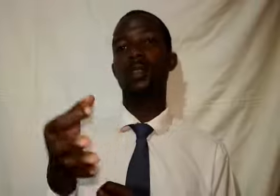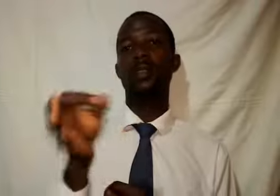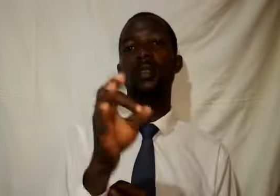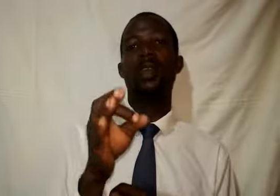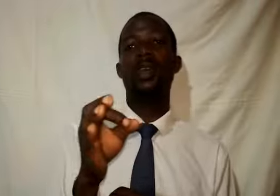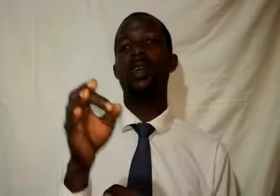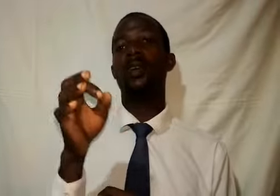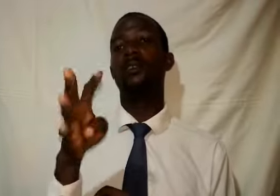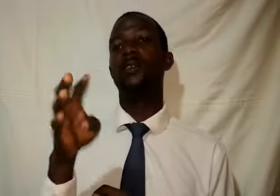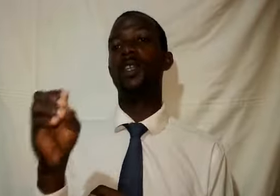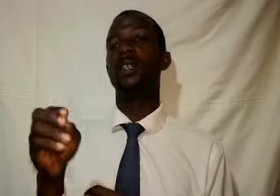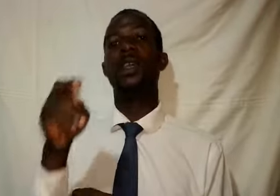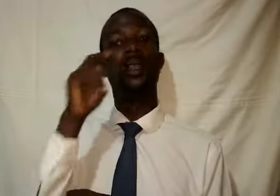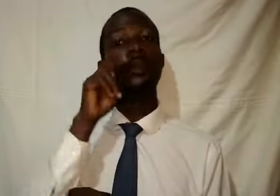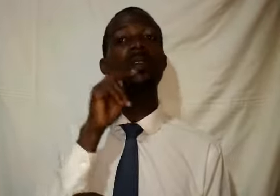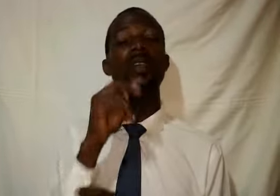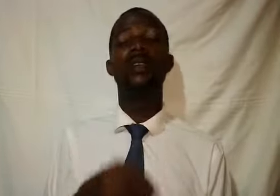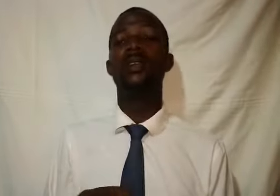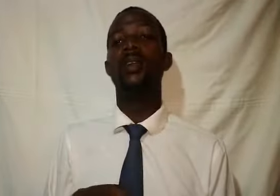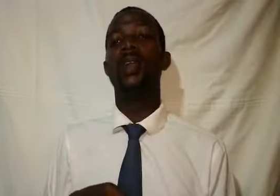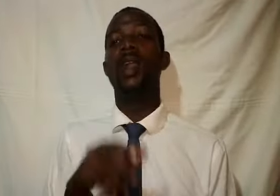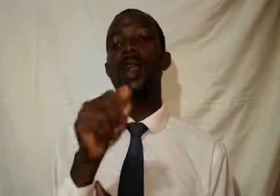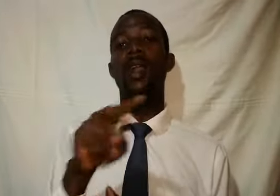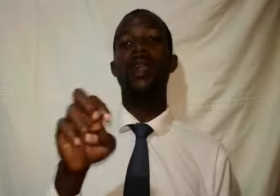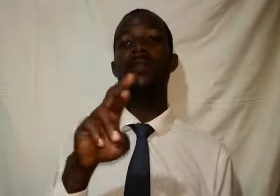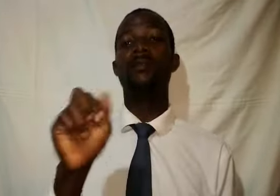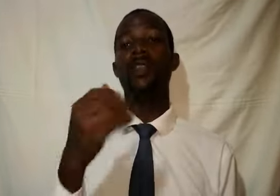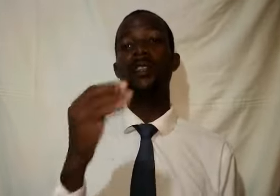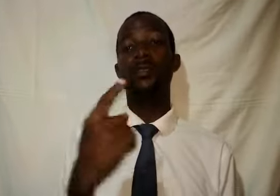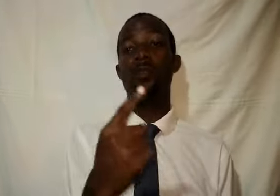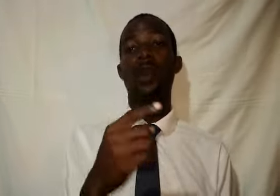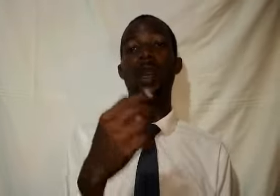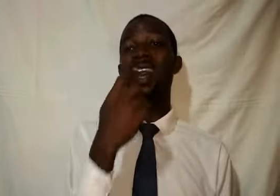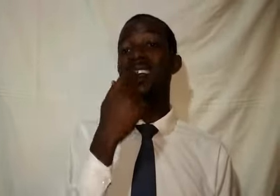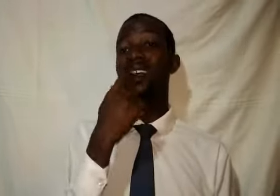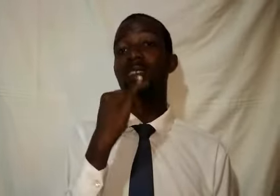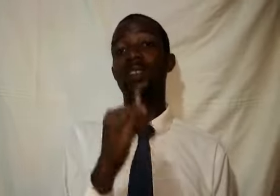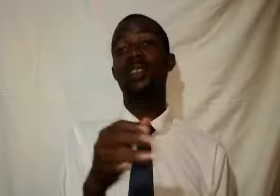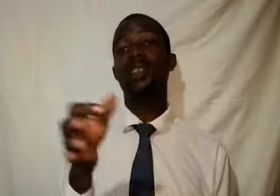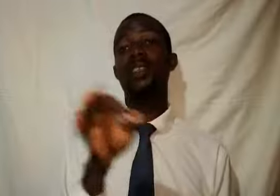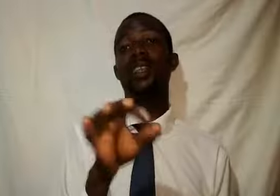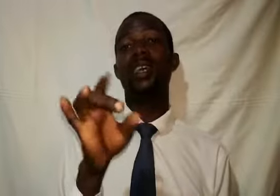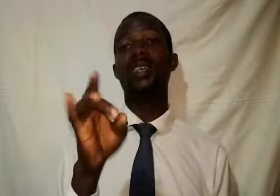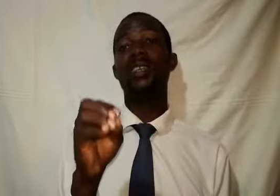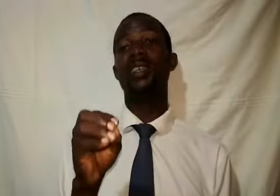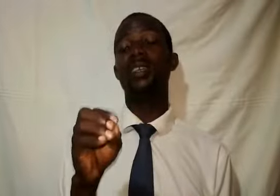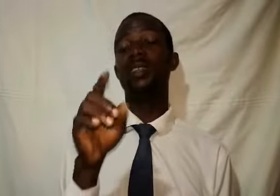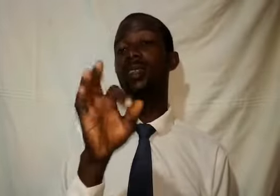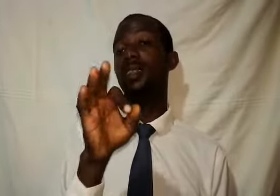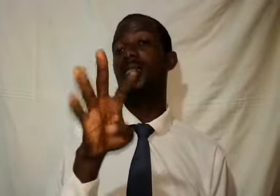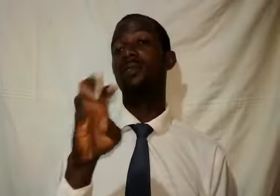940 naira. Average cost of 1 bottle equals 940 divided by